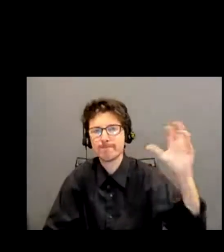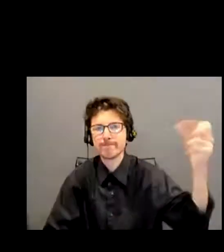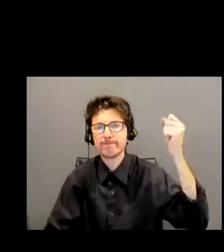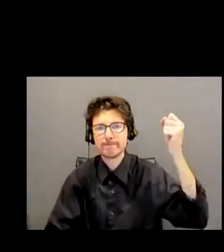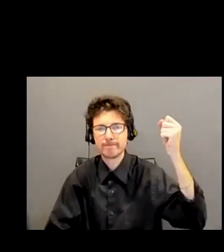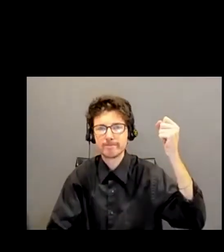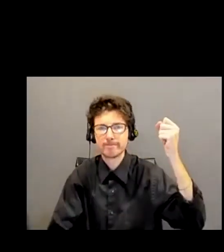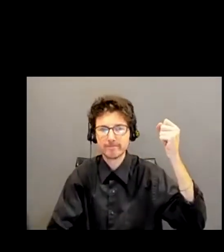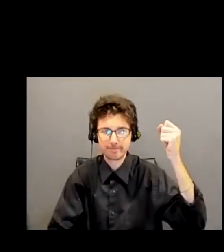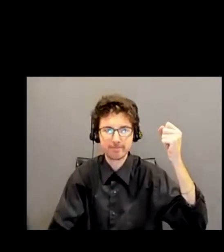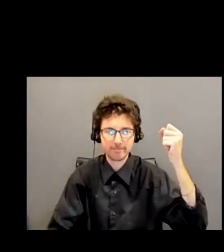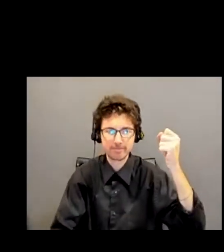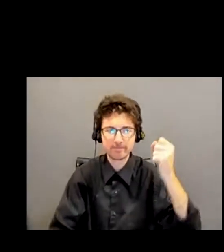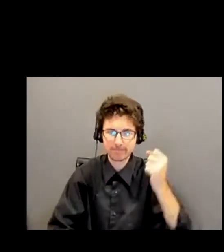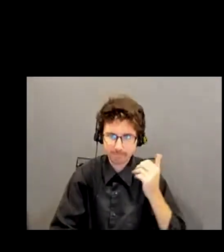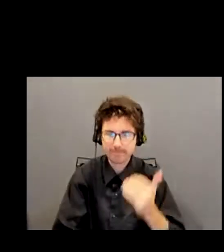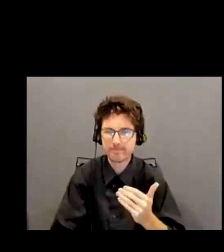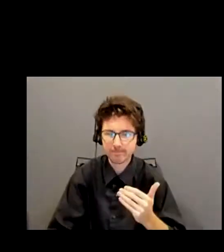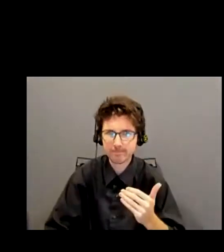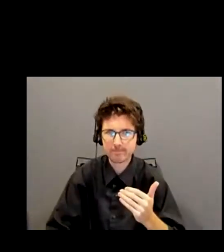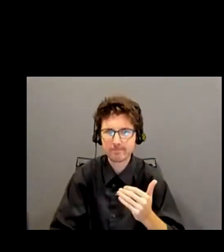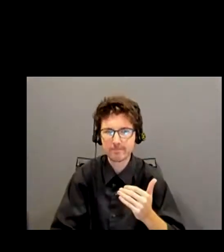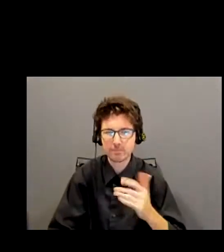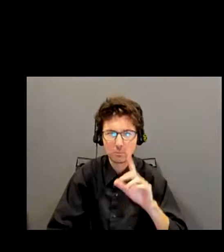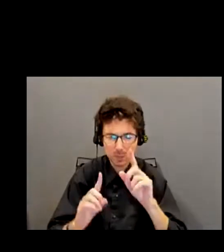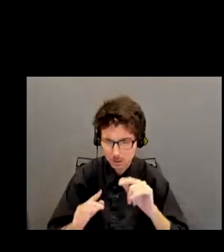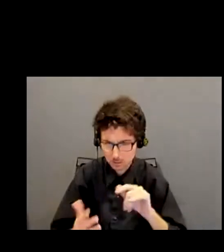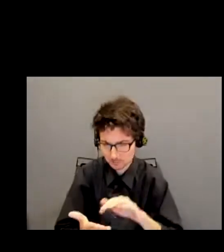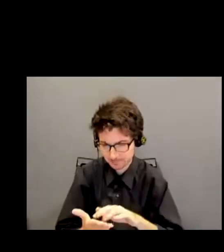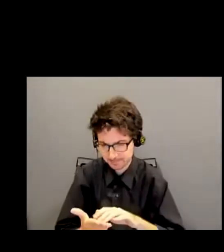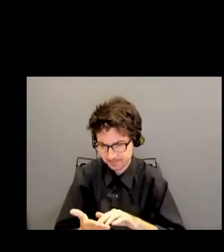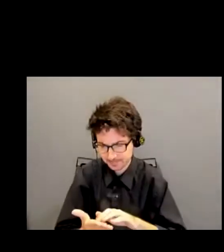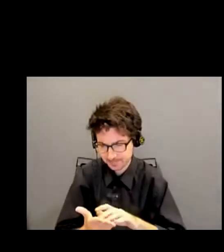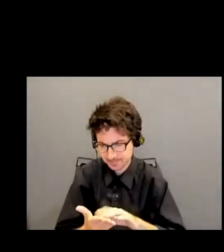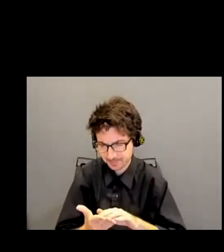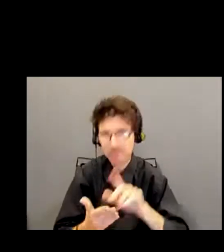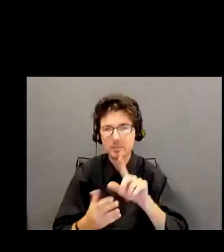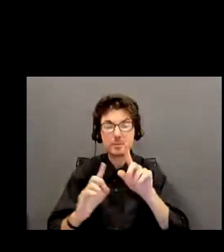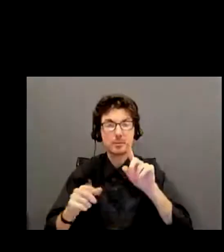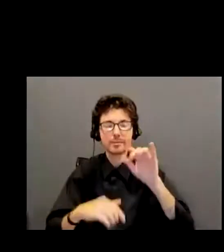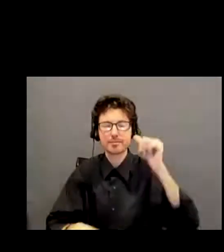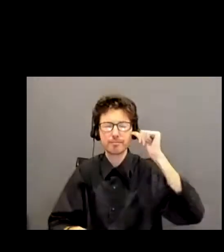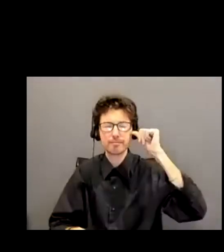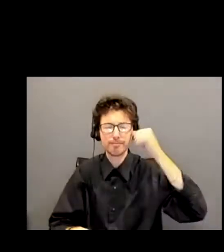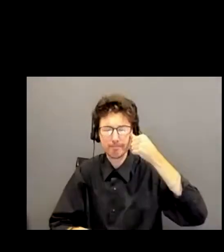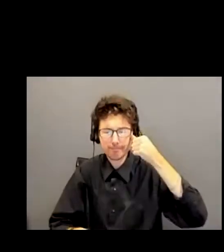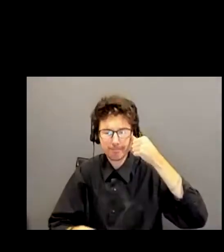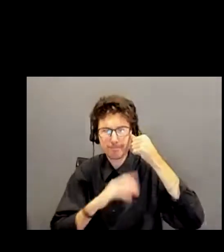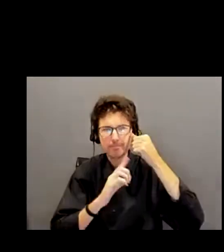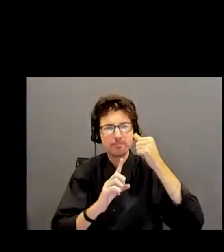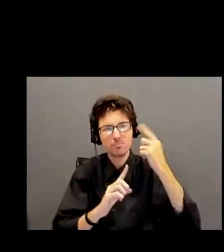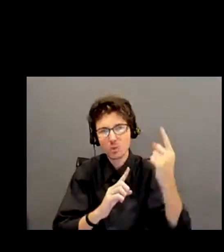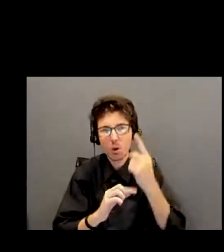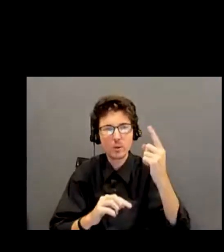Hold on. Okay. Ever since I can remember, I have always dreamed of becoming a